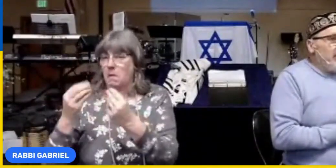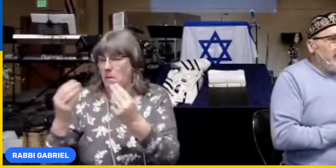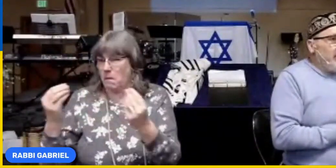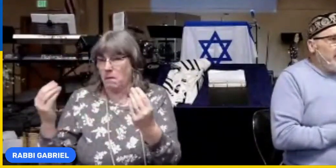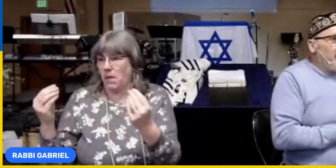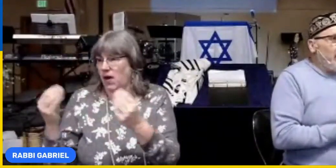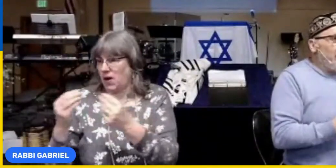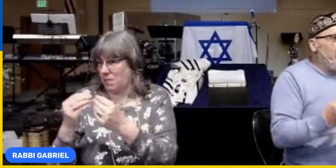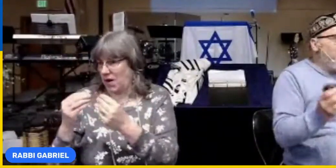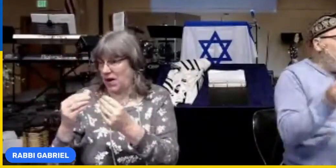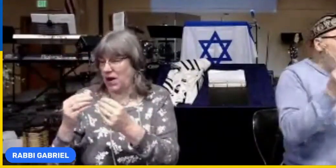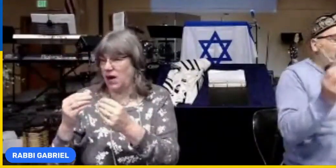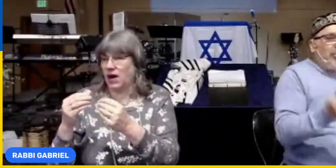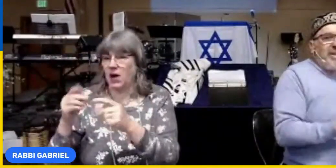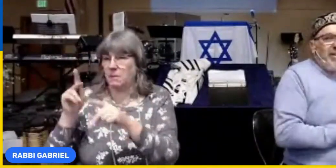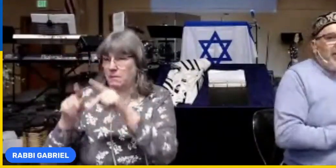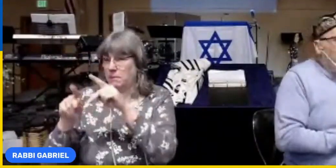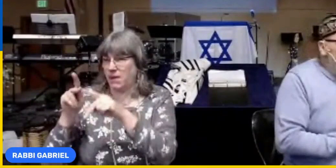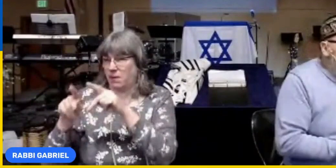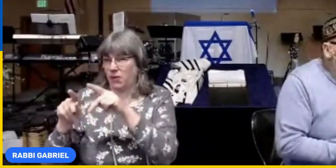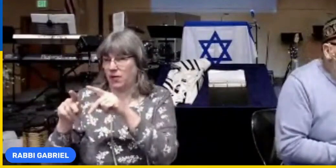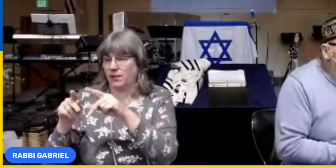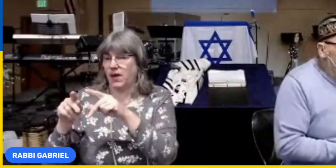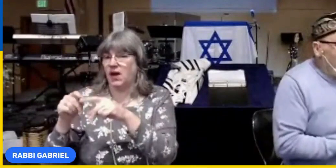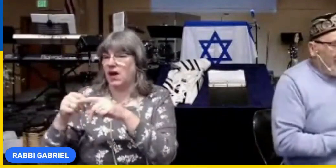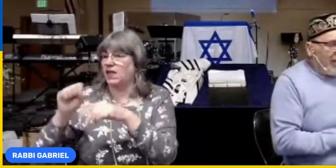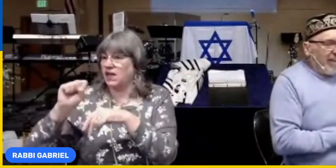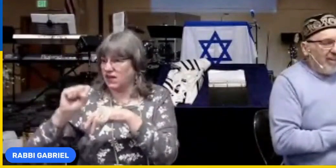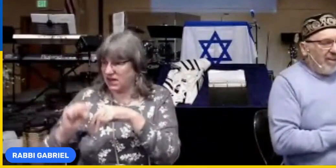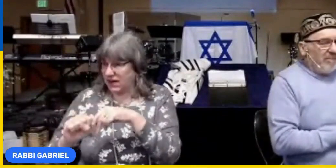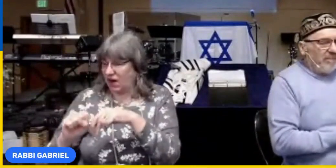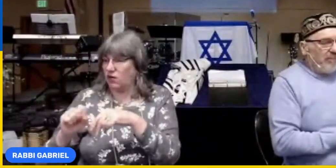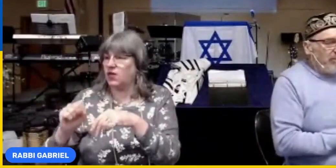France because many French residents are there.